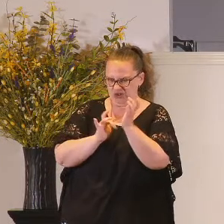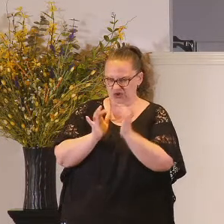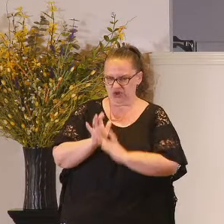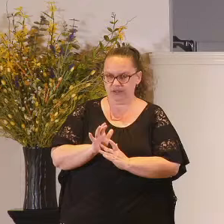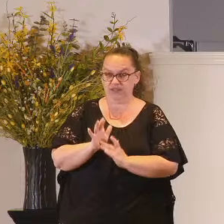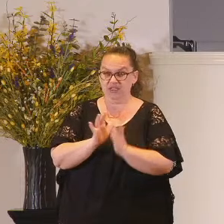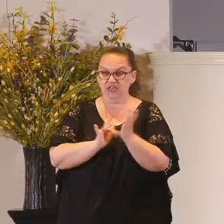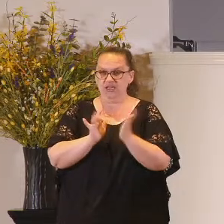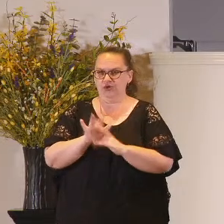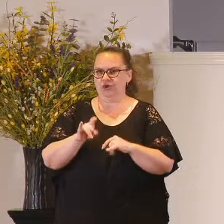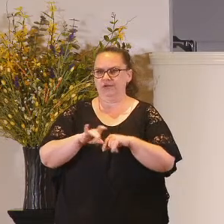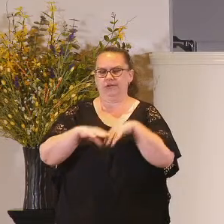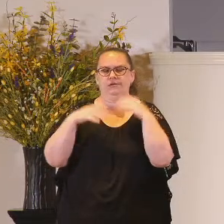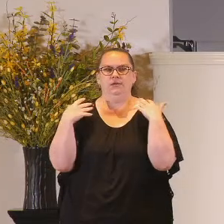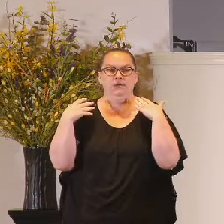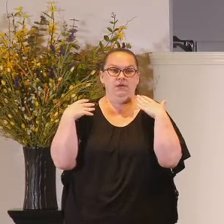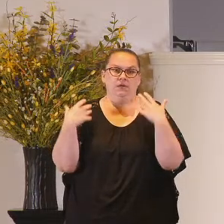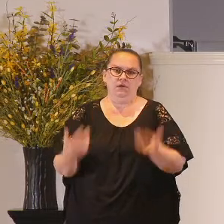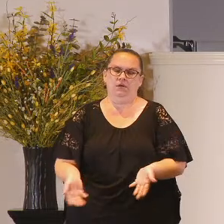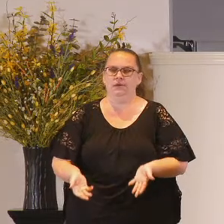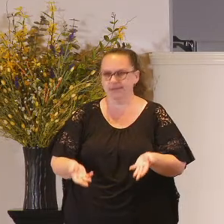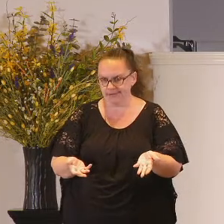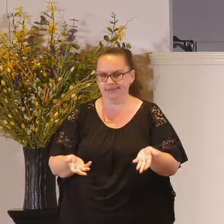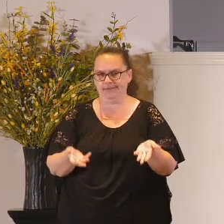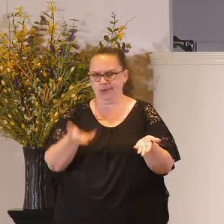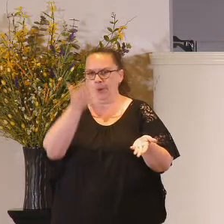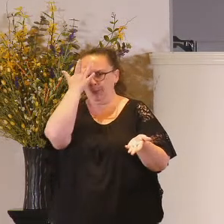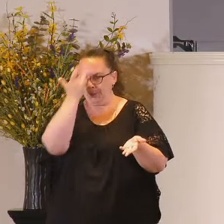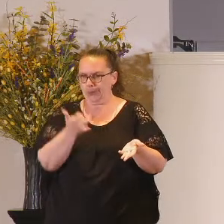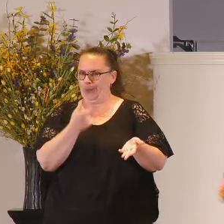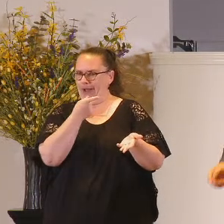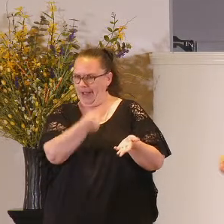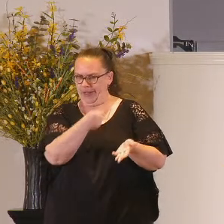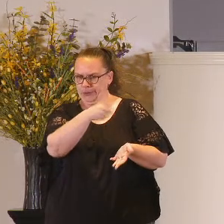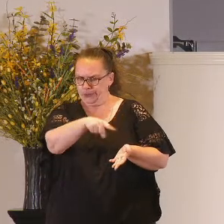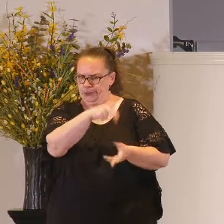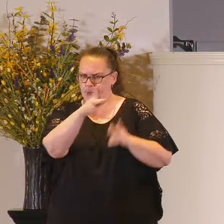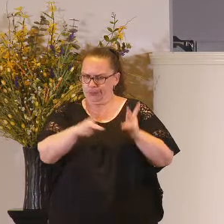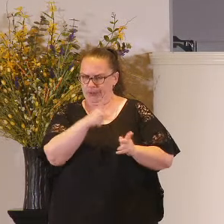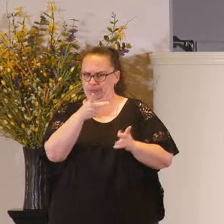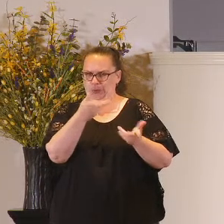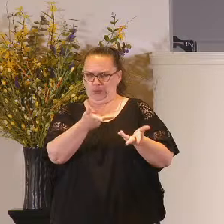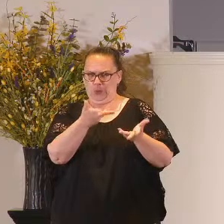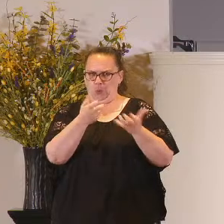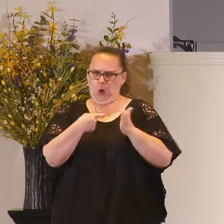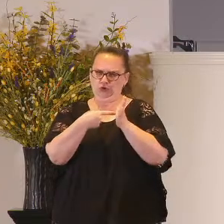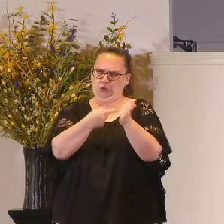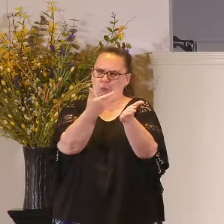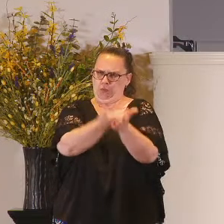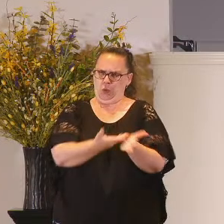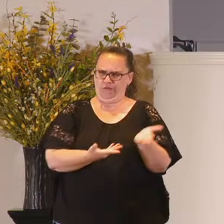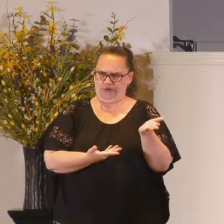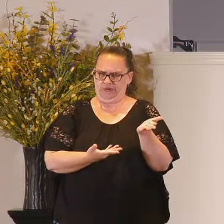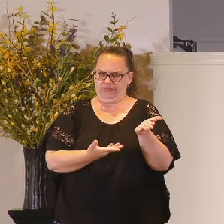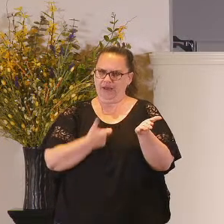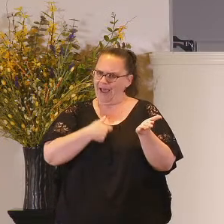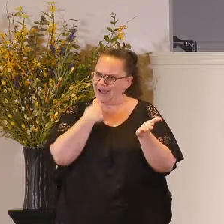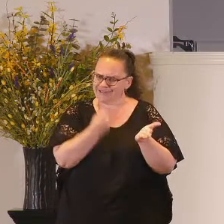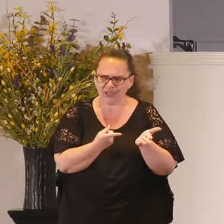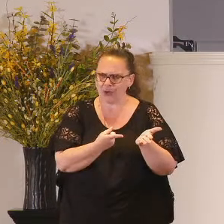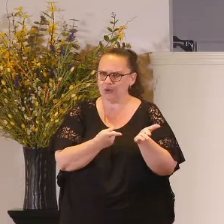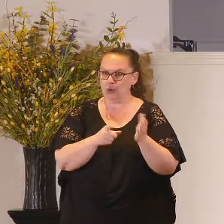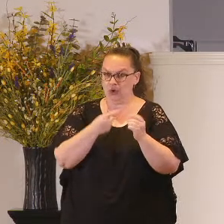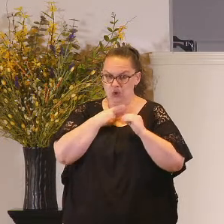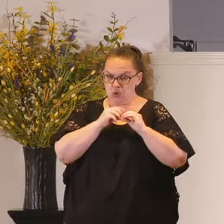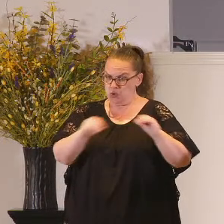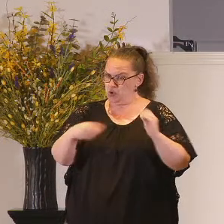sighed deeply in his spirit and says, 'Why does this generation seek a sign? Truly, I say to you, no